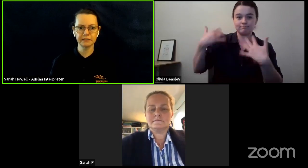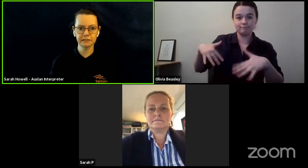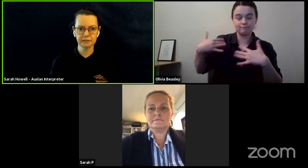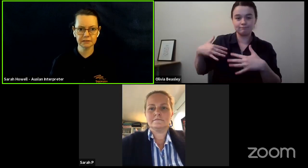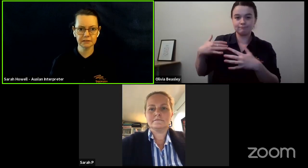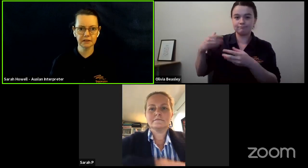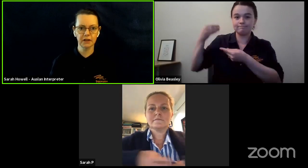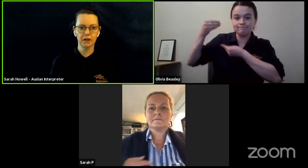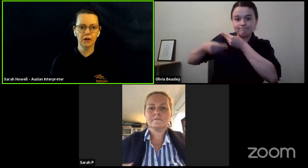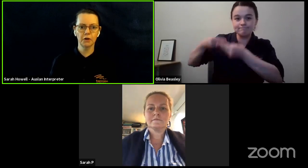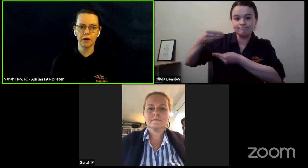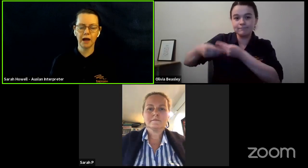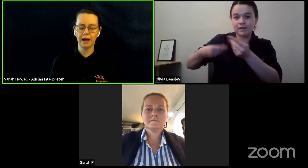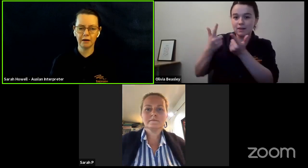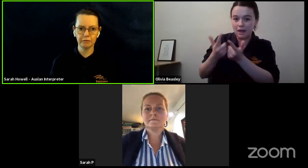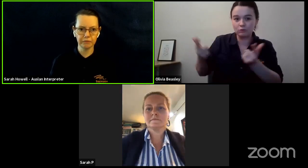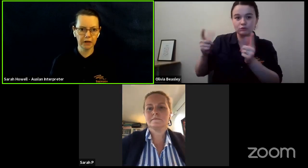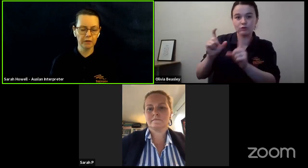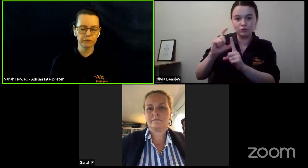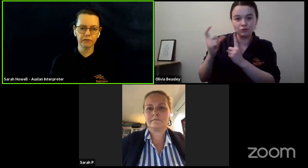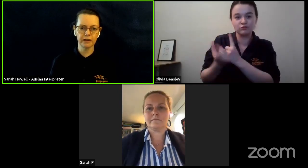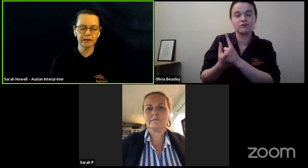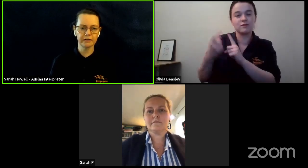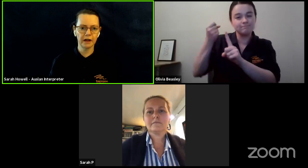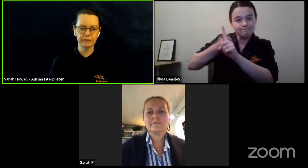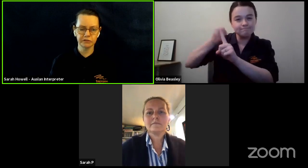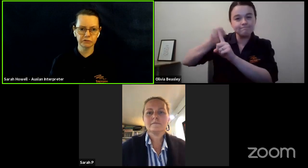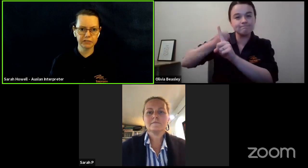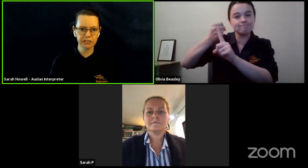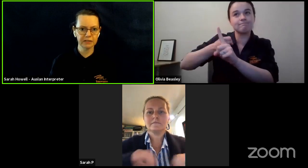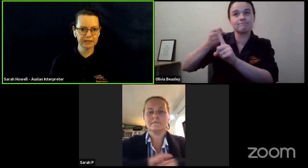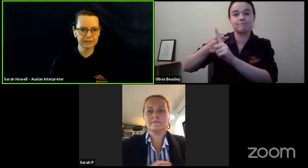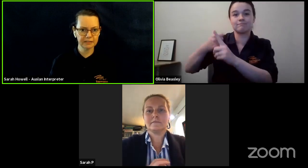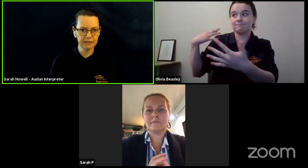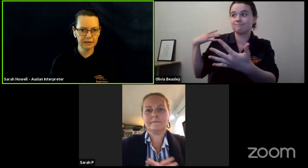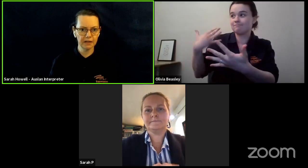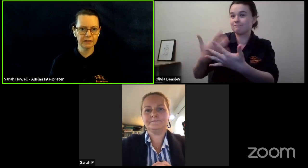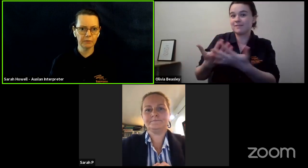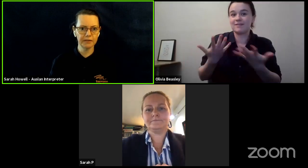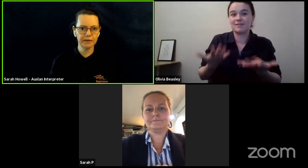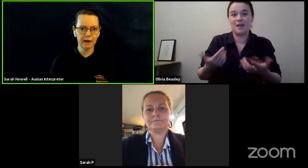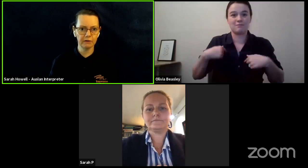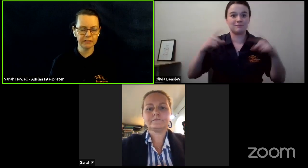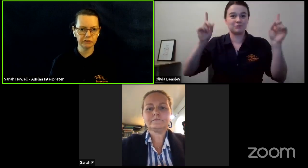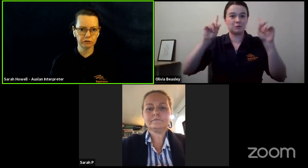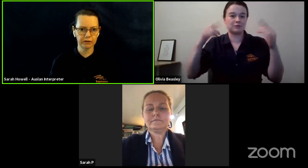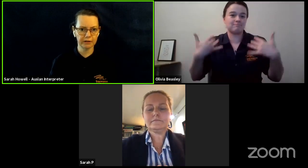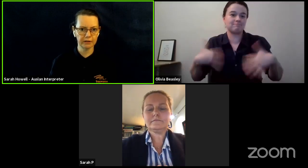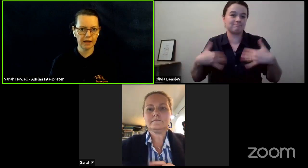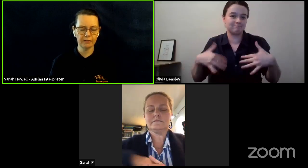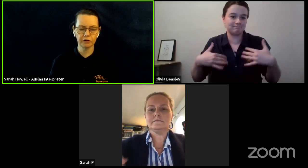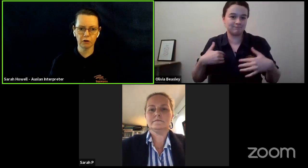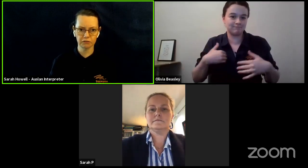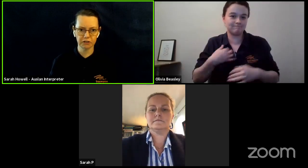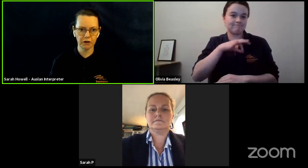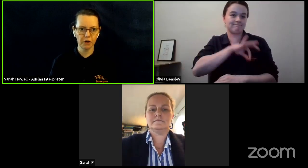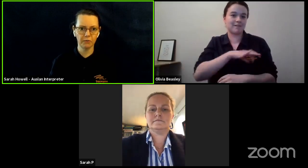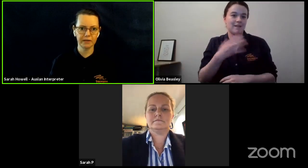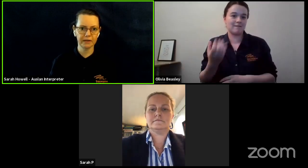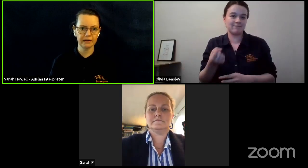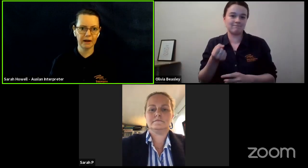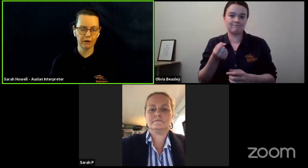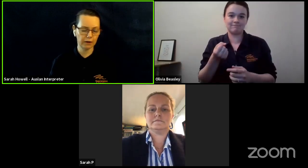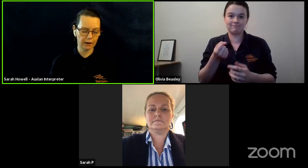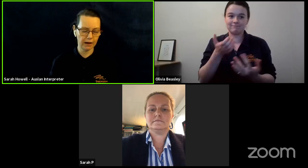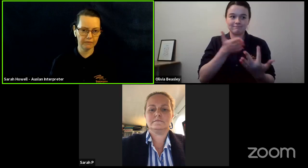deaf leaders who have provided this rich legacy that we now enjoy and the culture